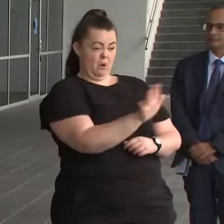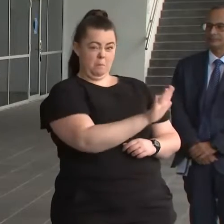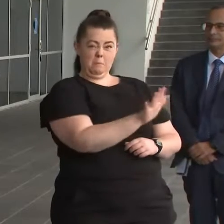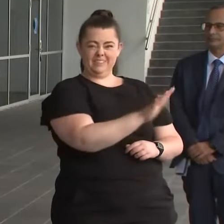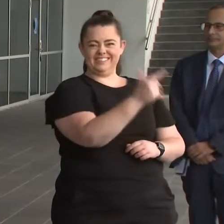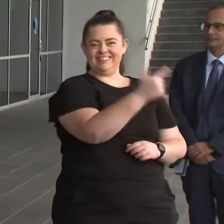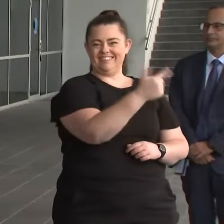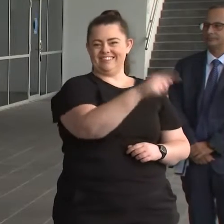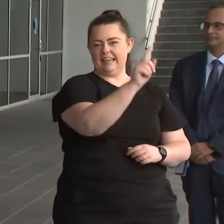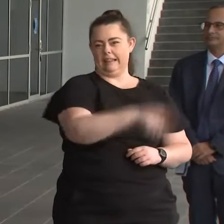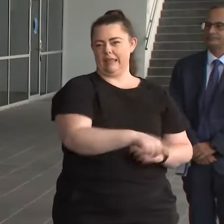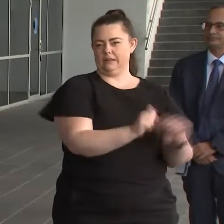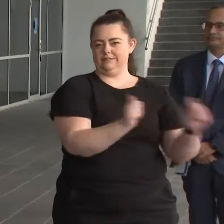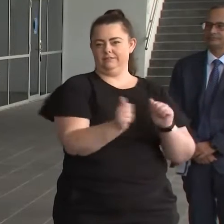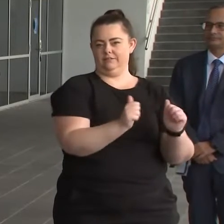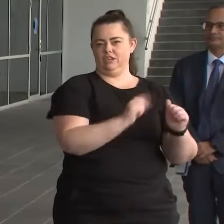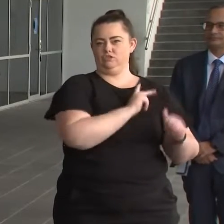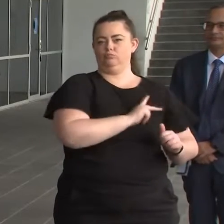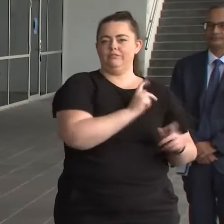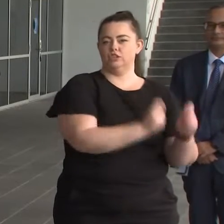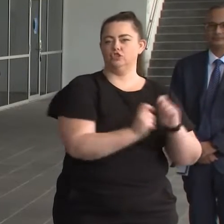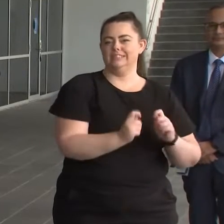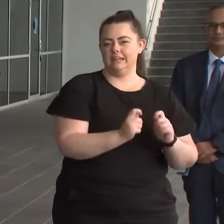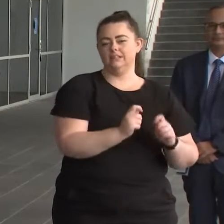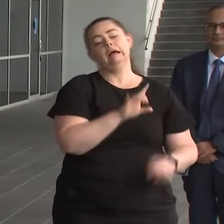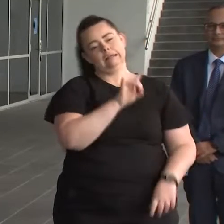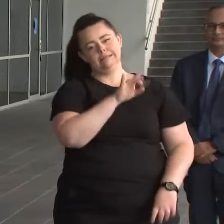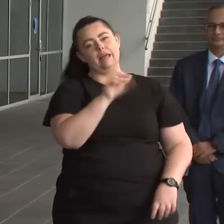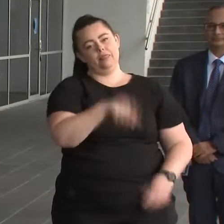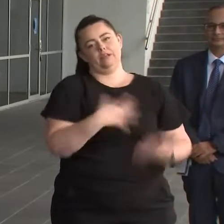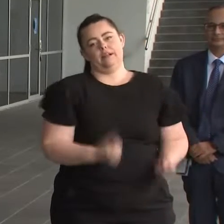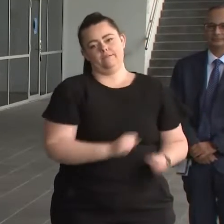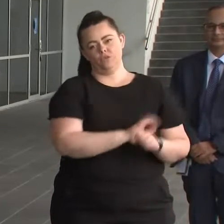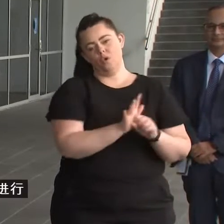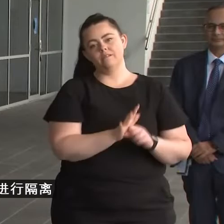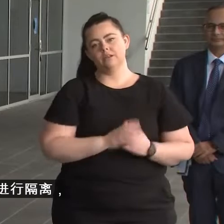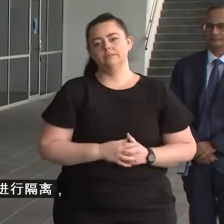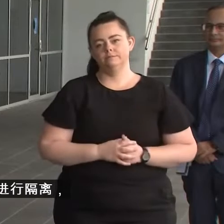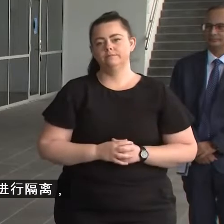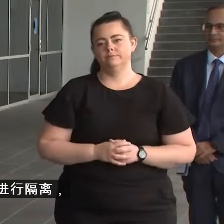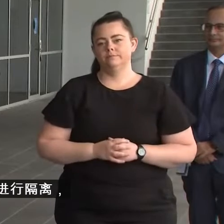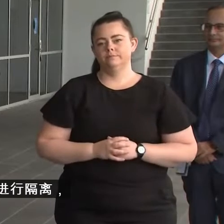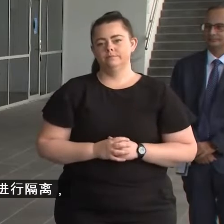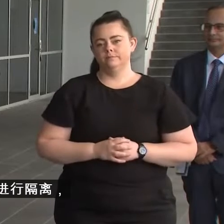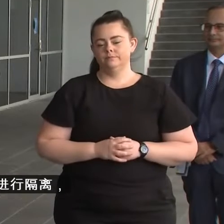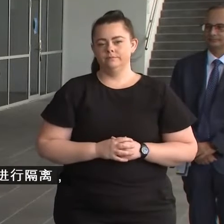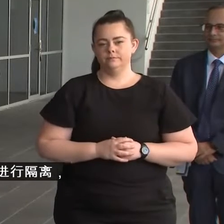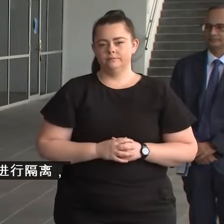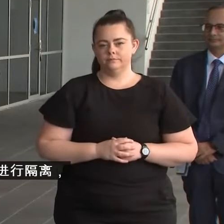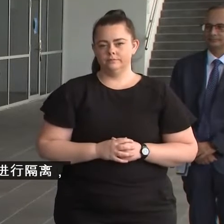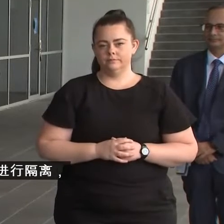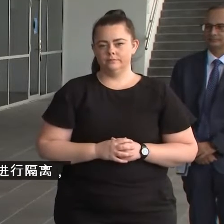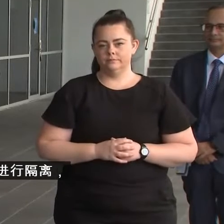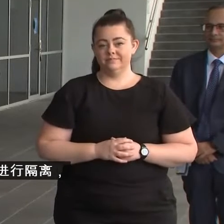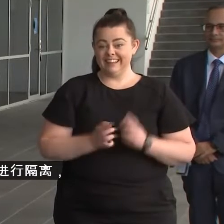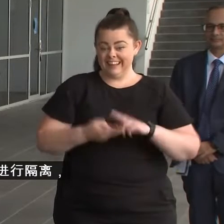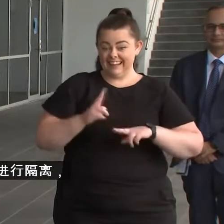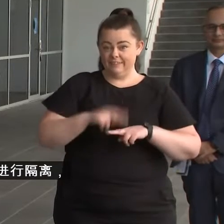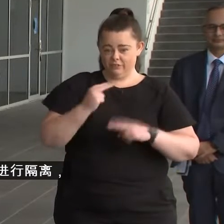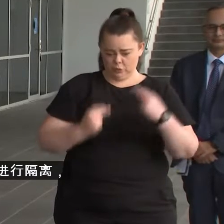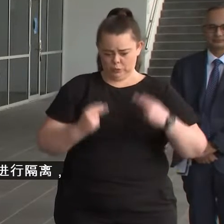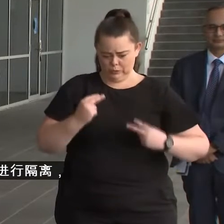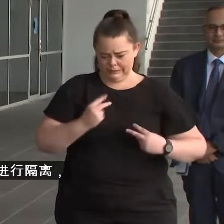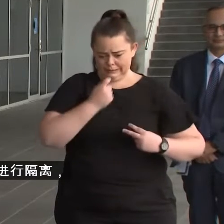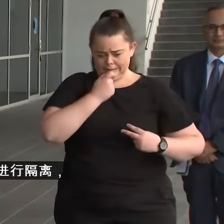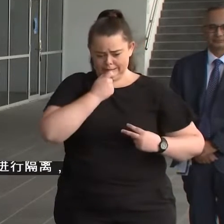It is a key strategy that we continue to ask you to isolate if you have symptoms and to get either